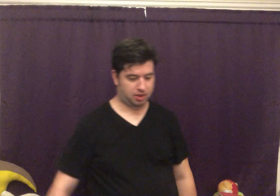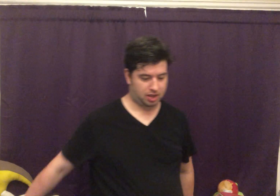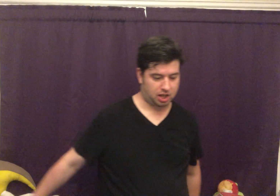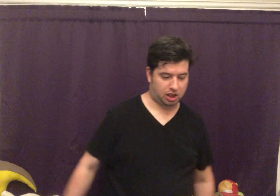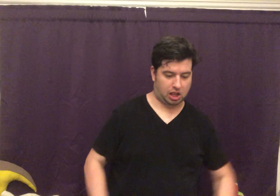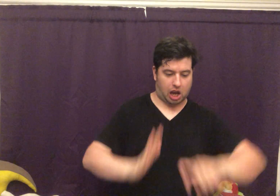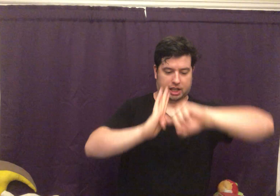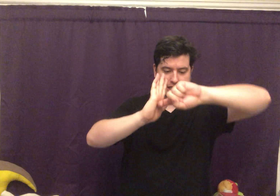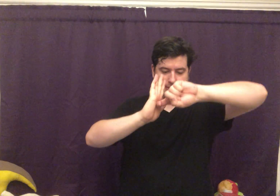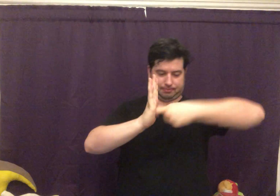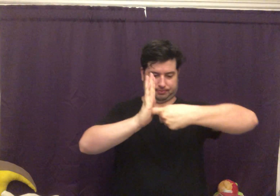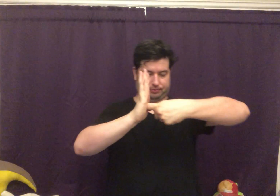Lock.